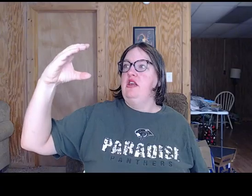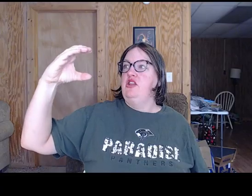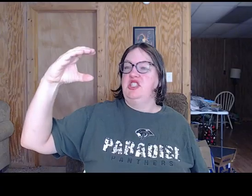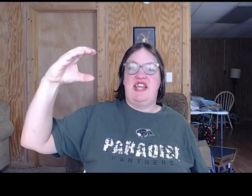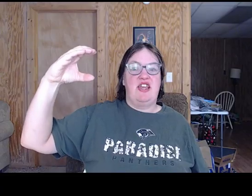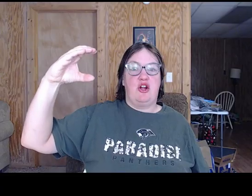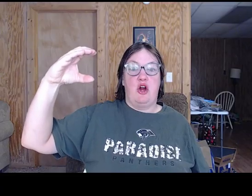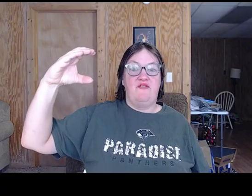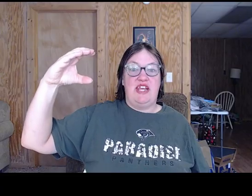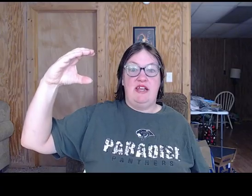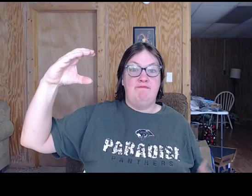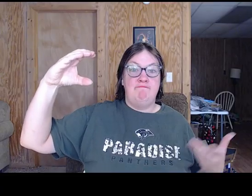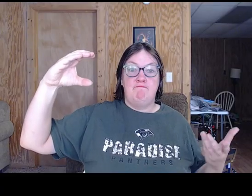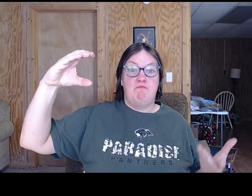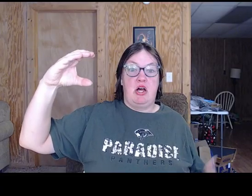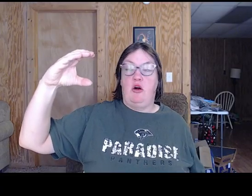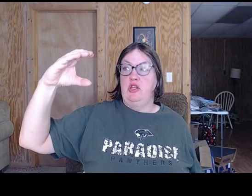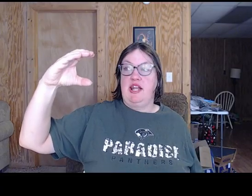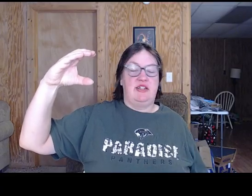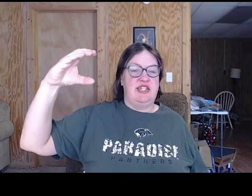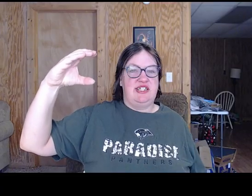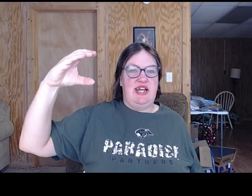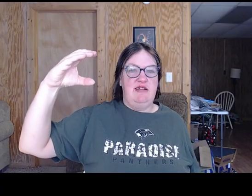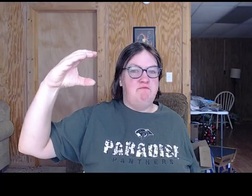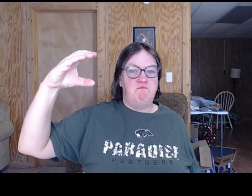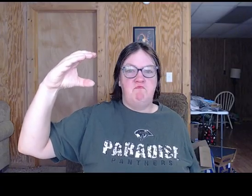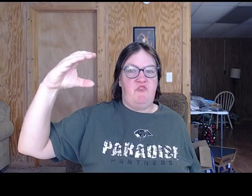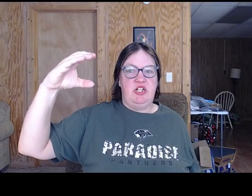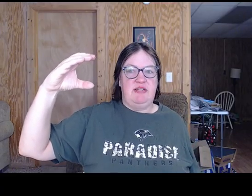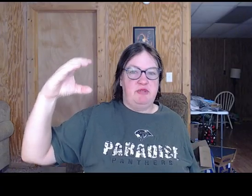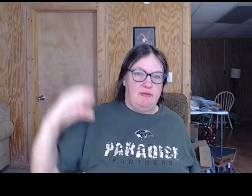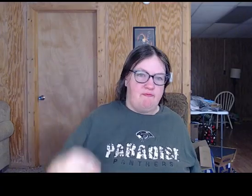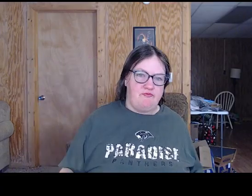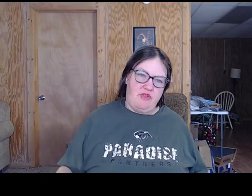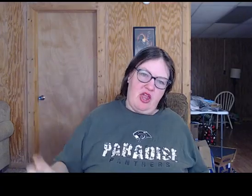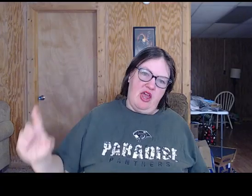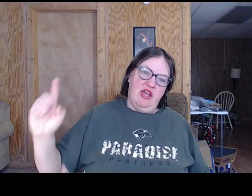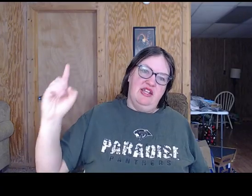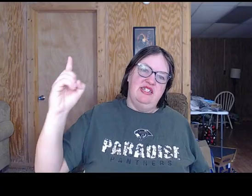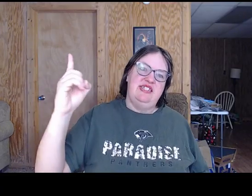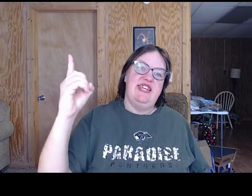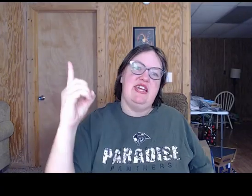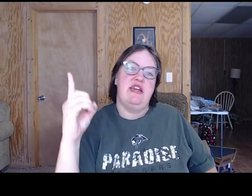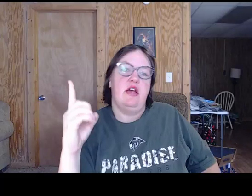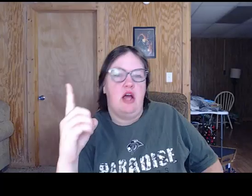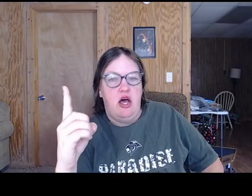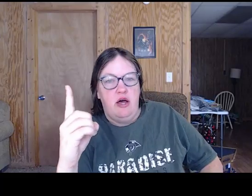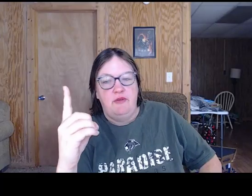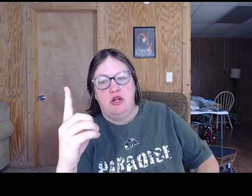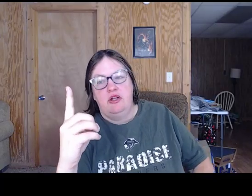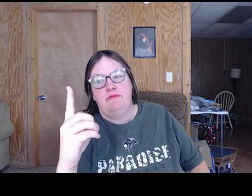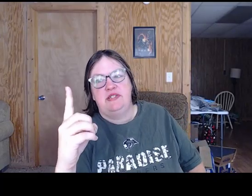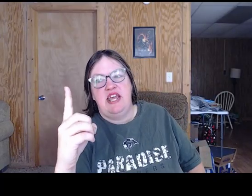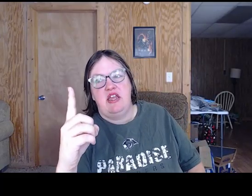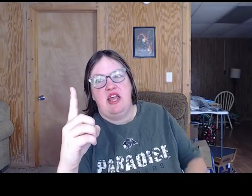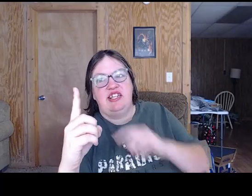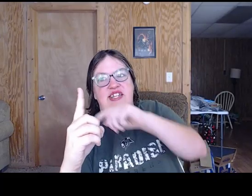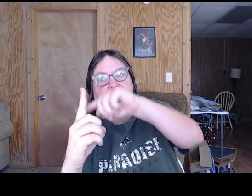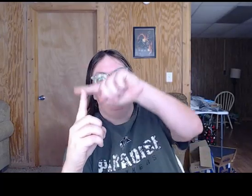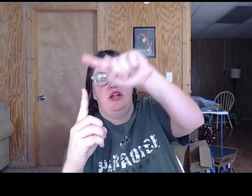just take your curved hand, hold it out to the side. Very simple. D, you're going to extend your